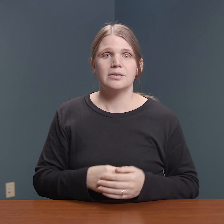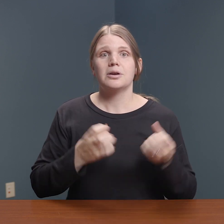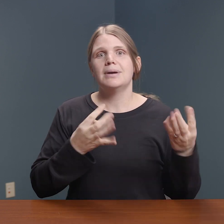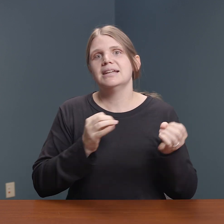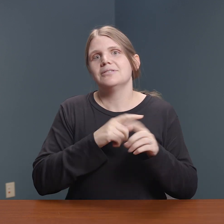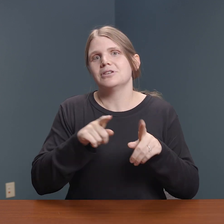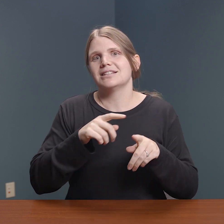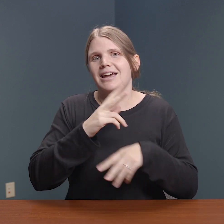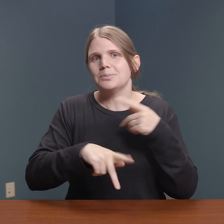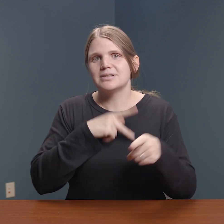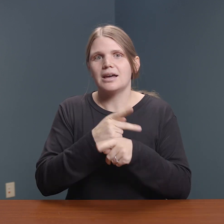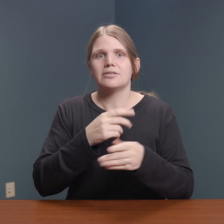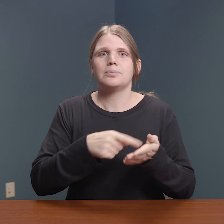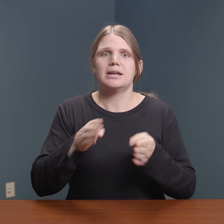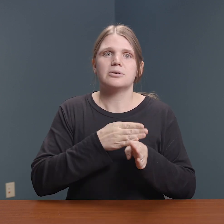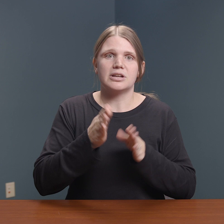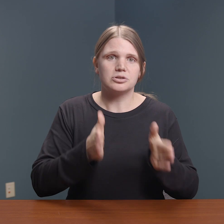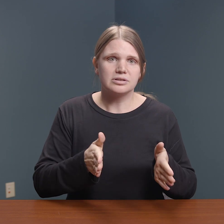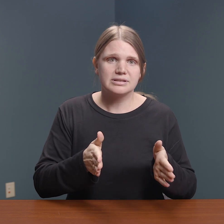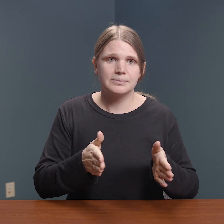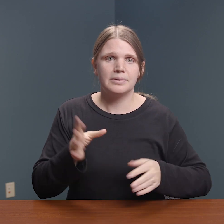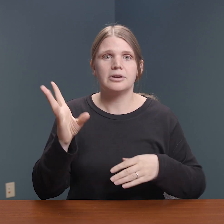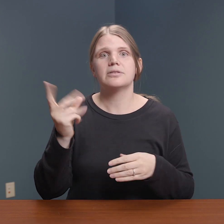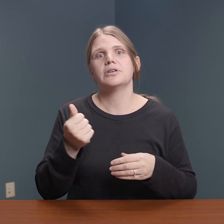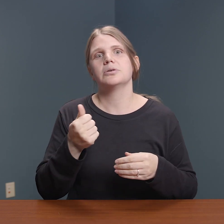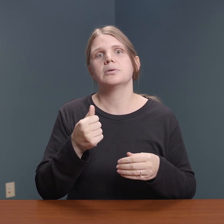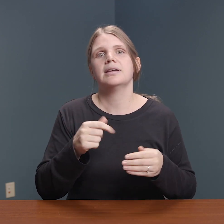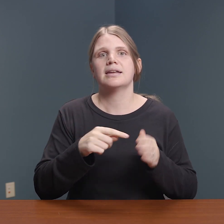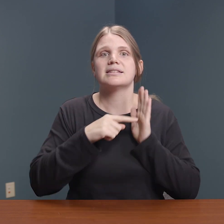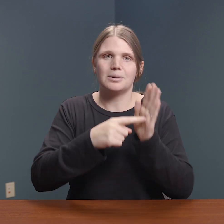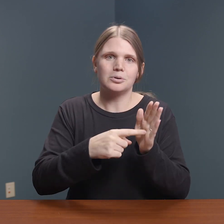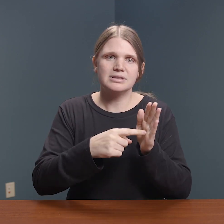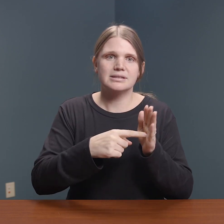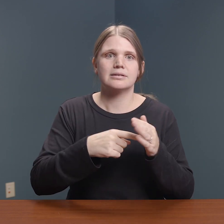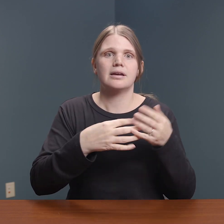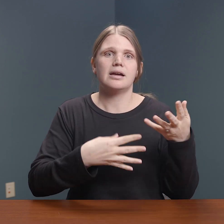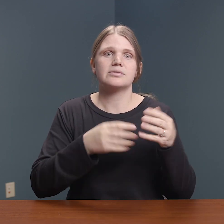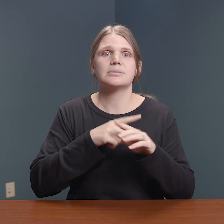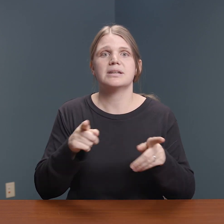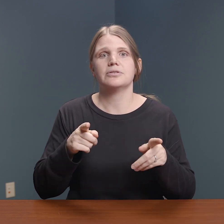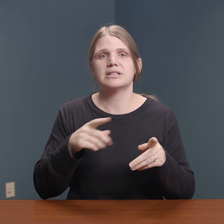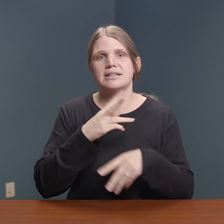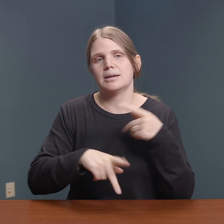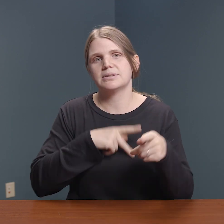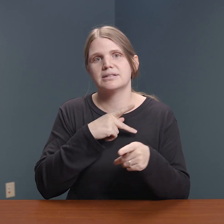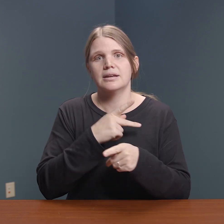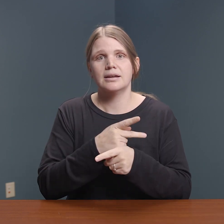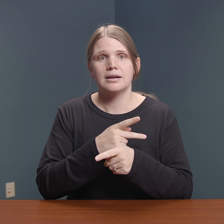There are many different types of paid professionals. Here are a few examples of some different types